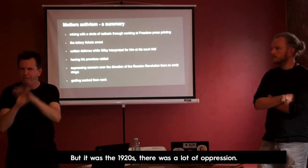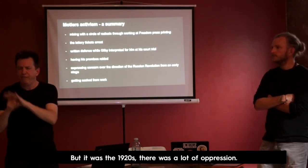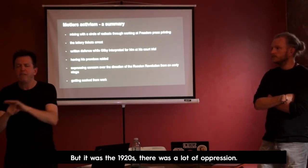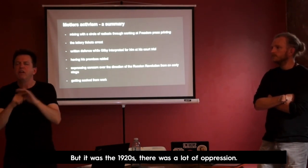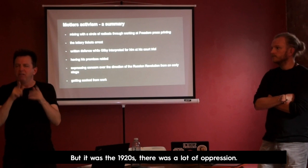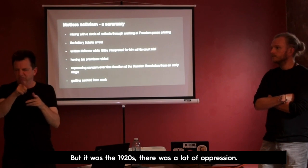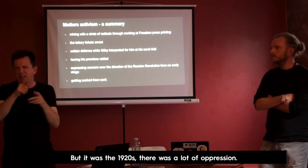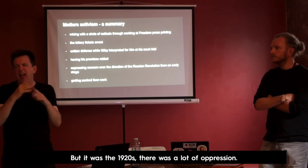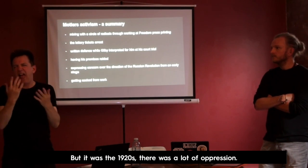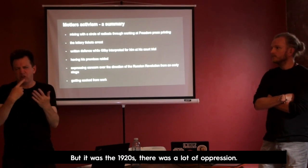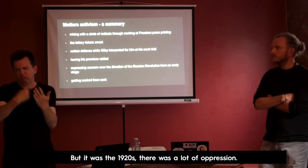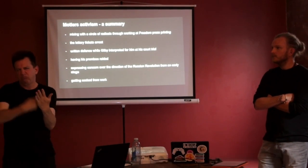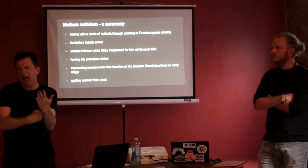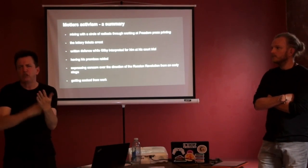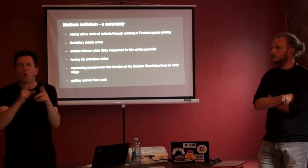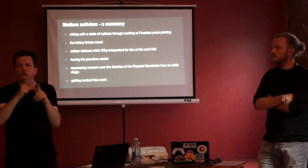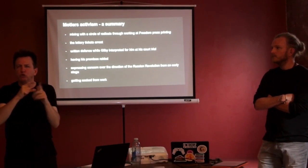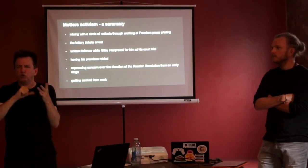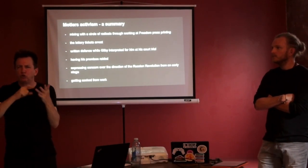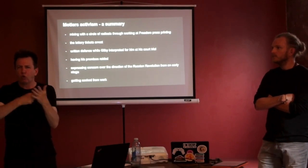there was a lot of oppression.